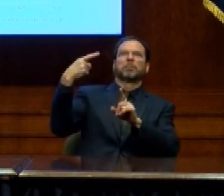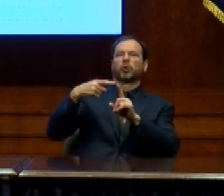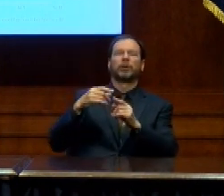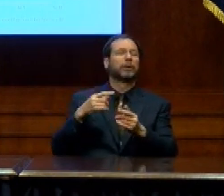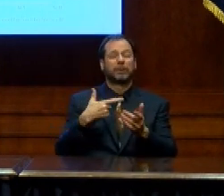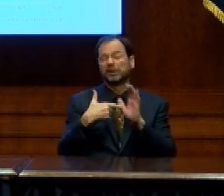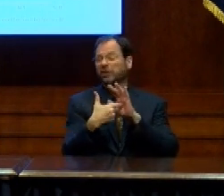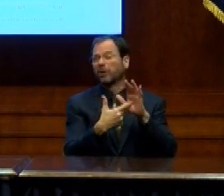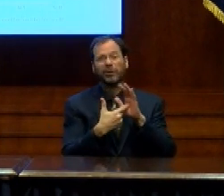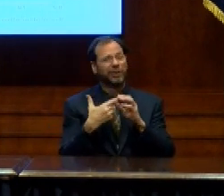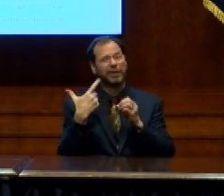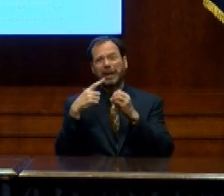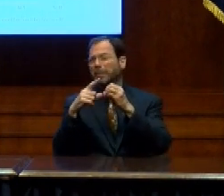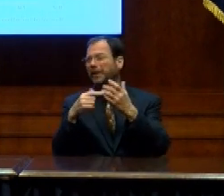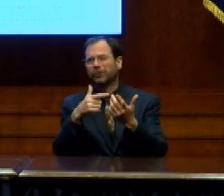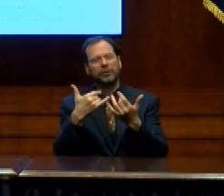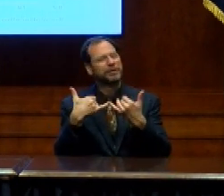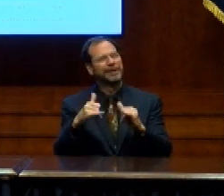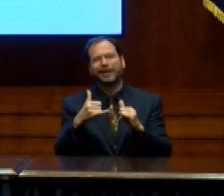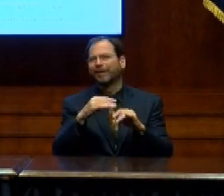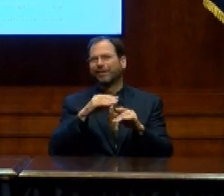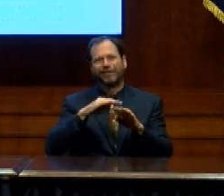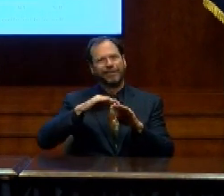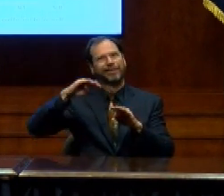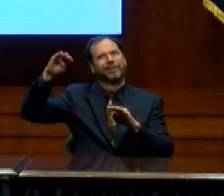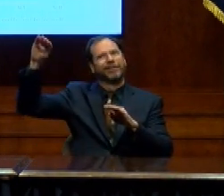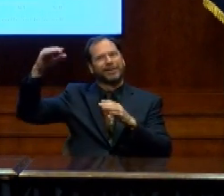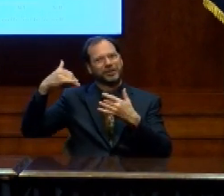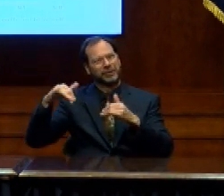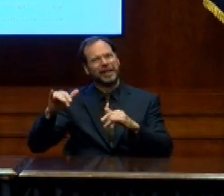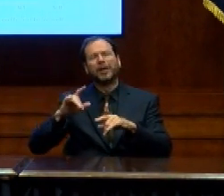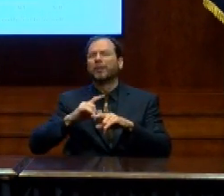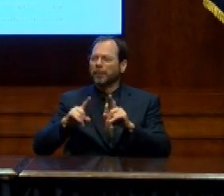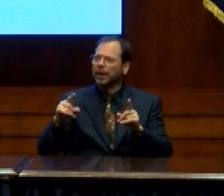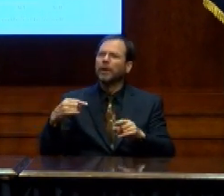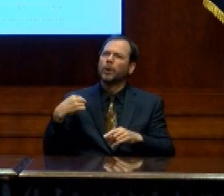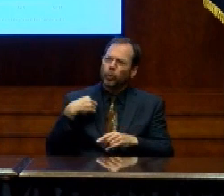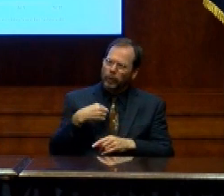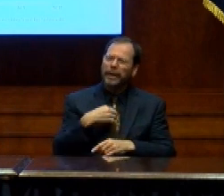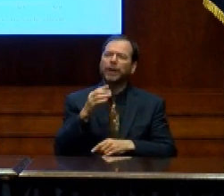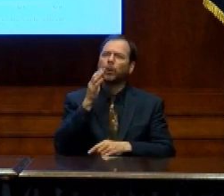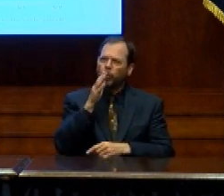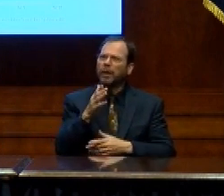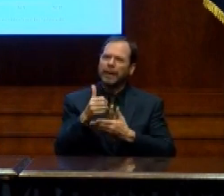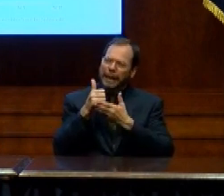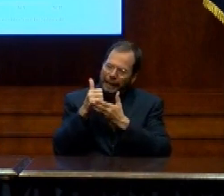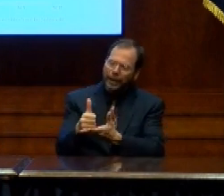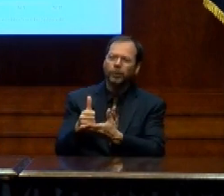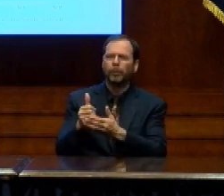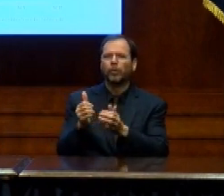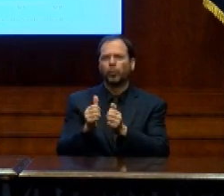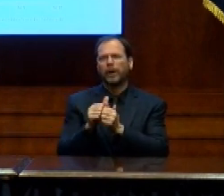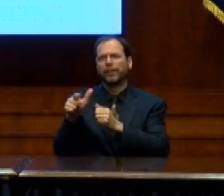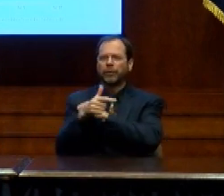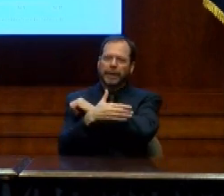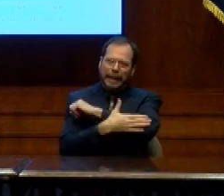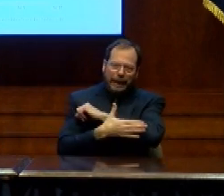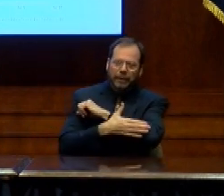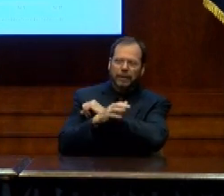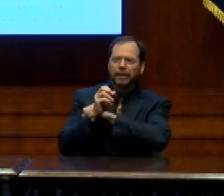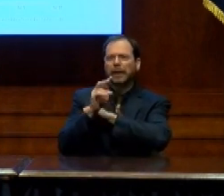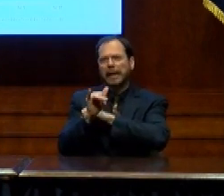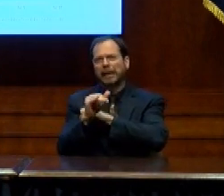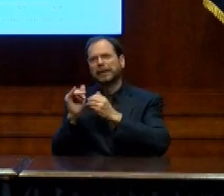So that shows clearly El Paso still is in an uptrend right now. But again, we will be doing everything we can, working with the